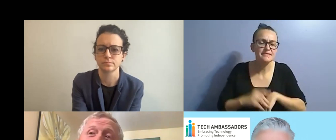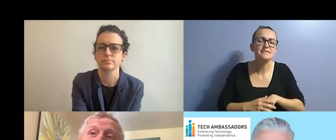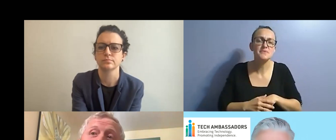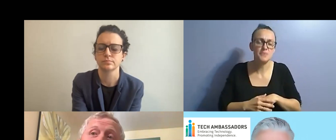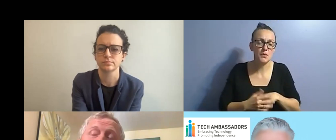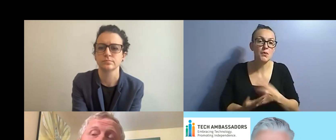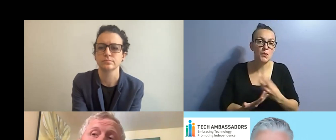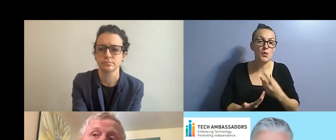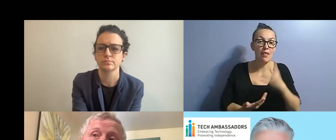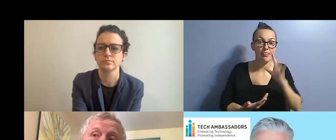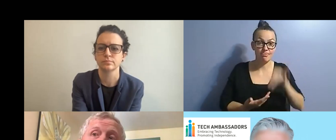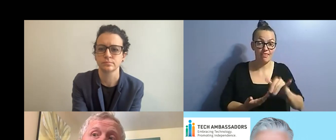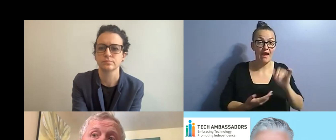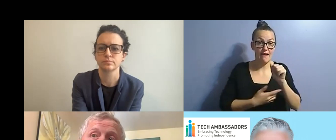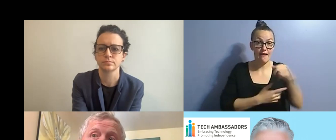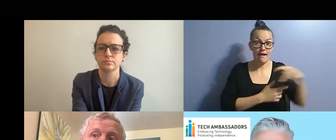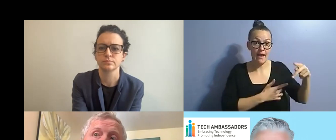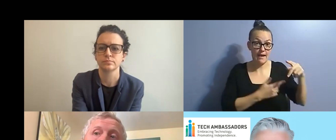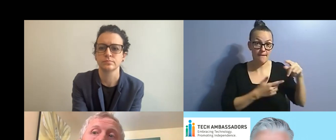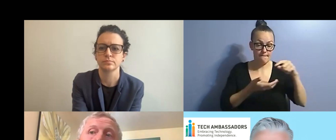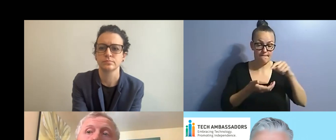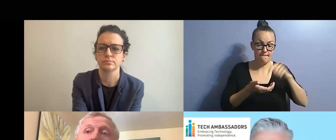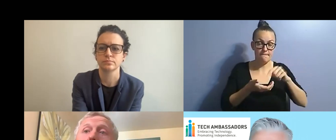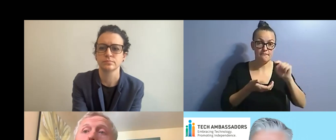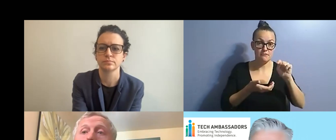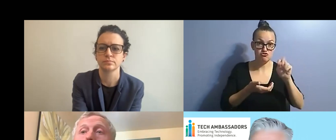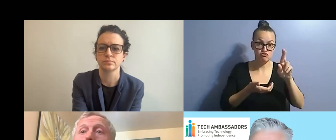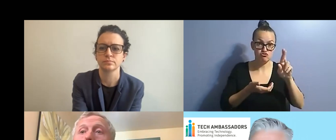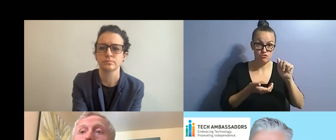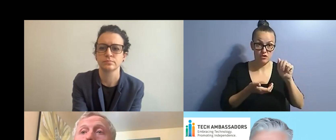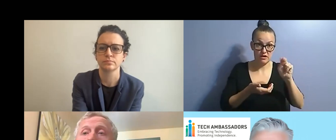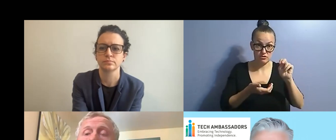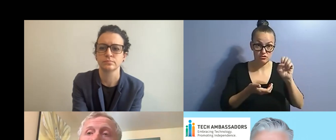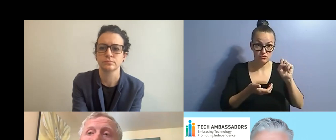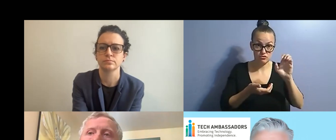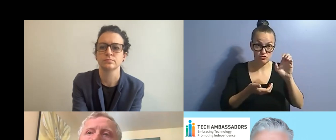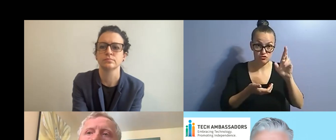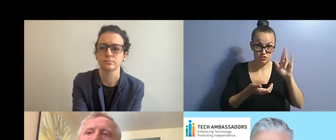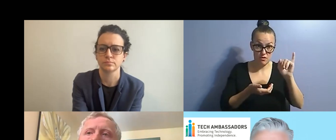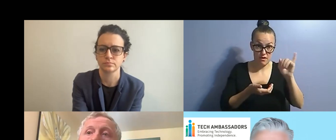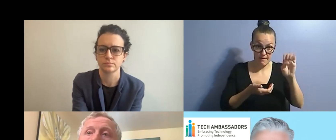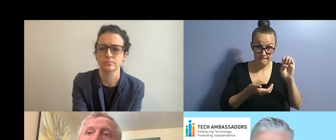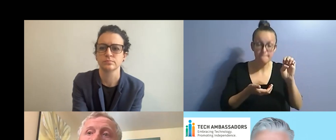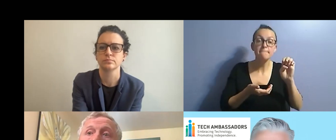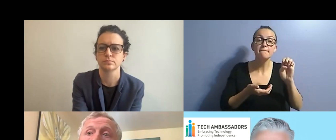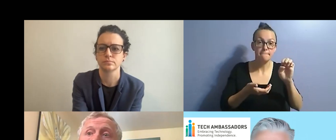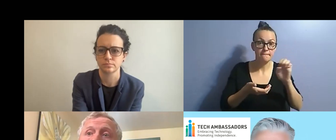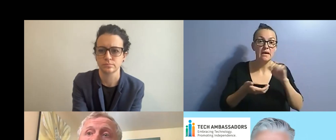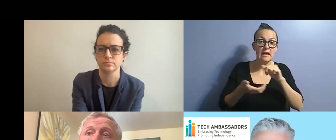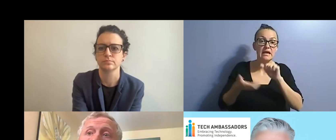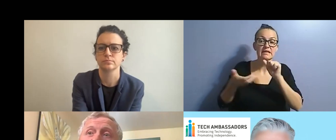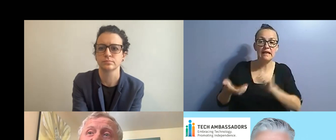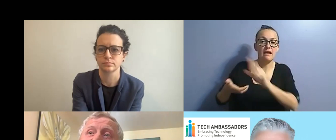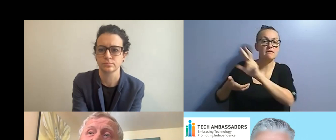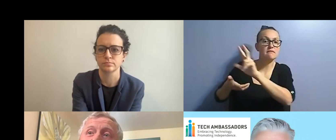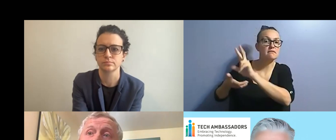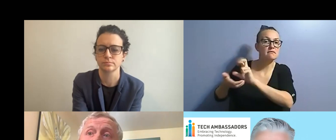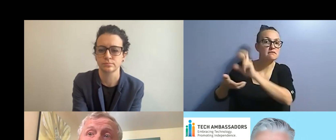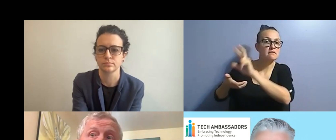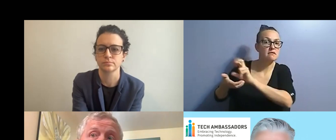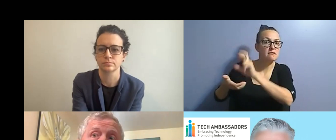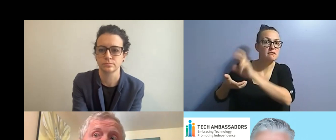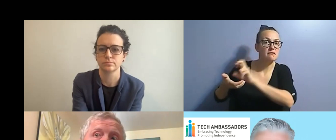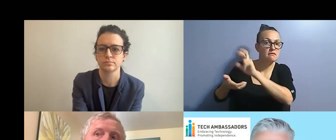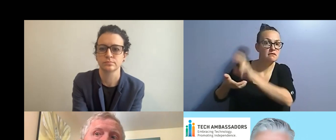the Transcribe app can also kind of just, it's like